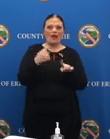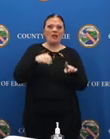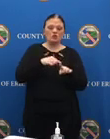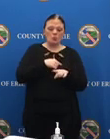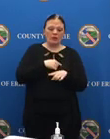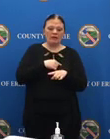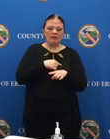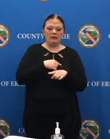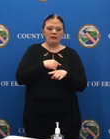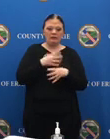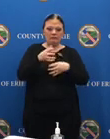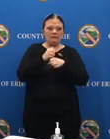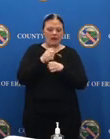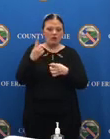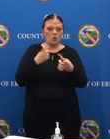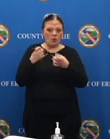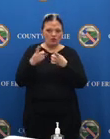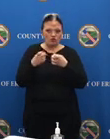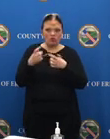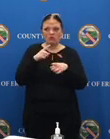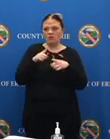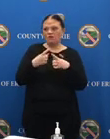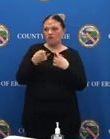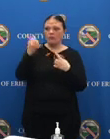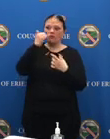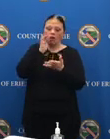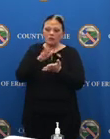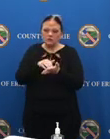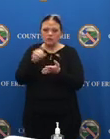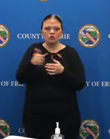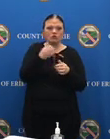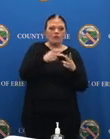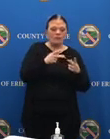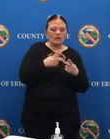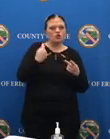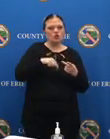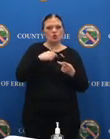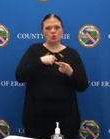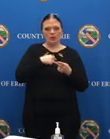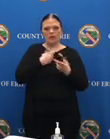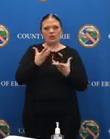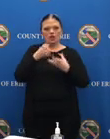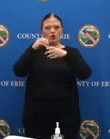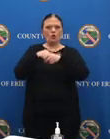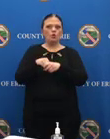into our COVID-19 call center or other places, we include it in our